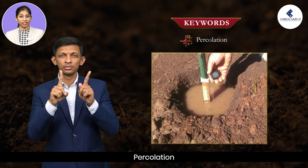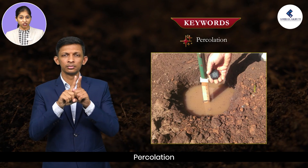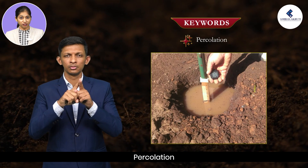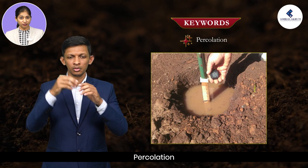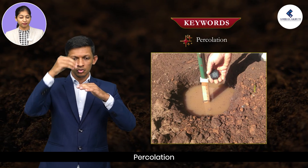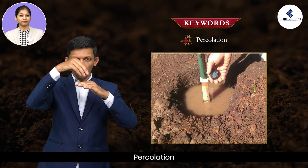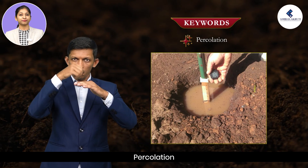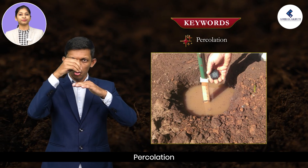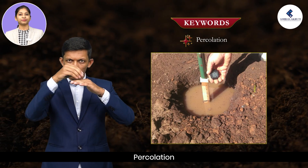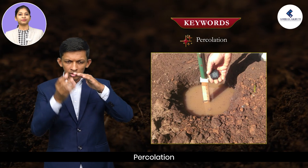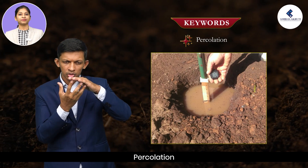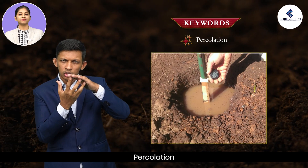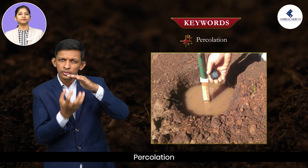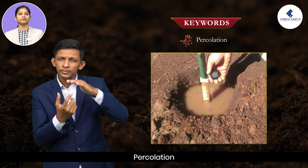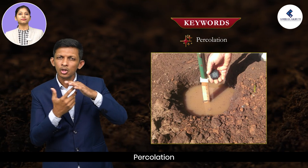percolation,